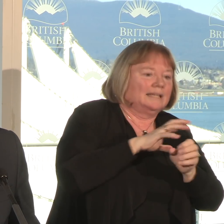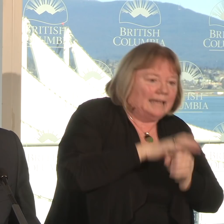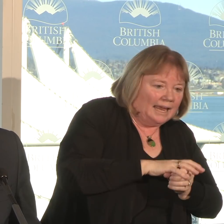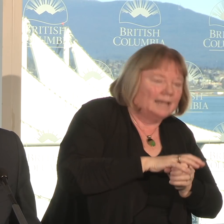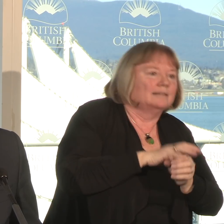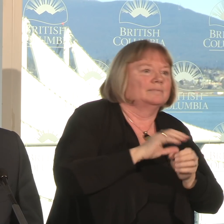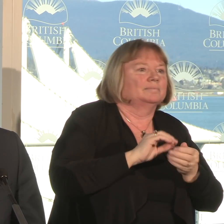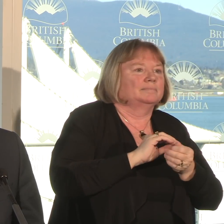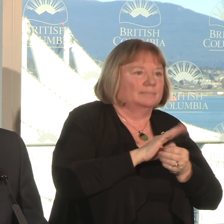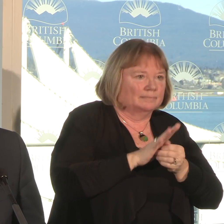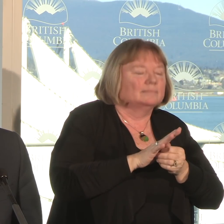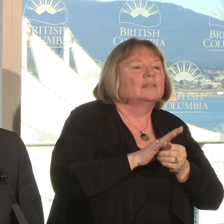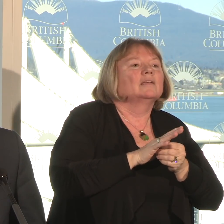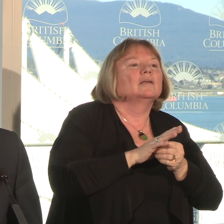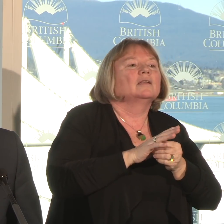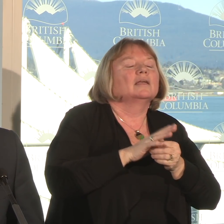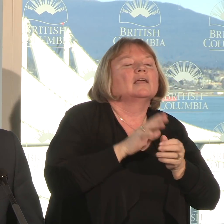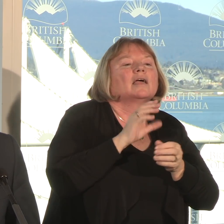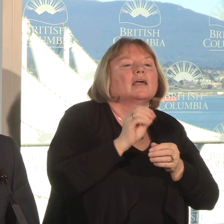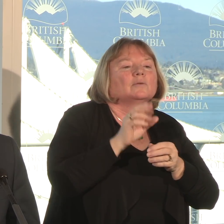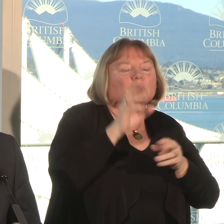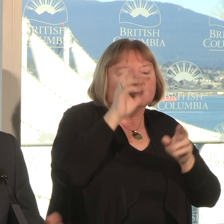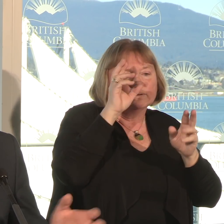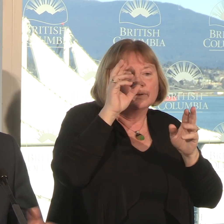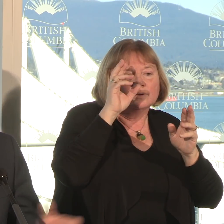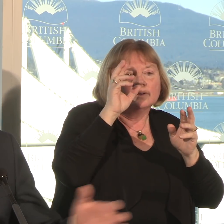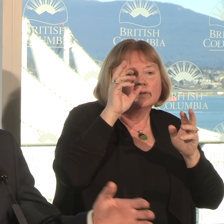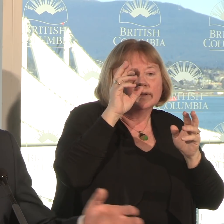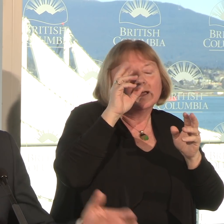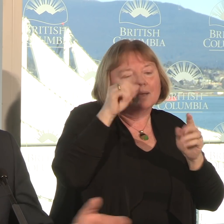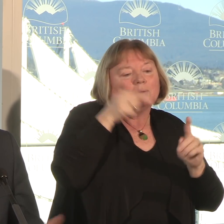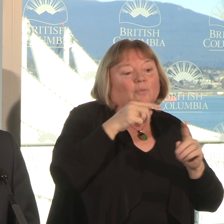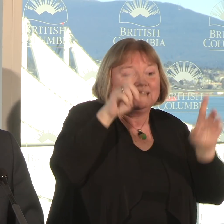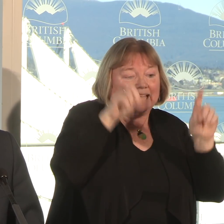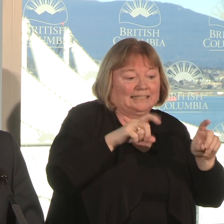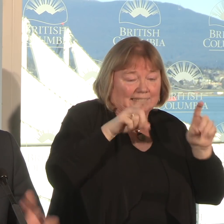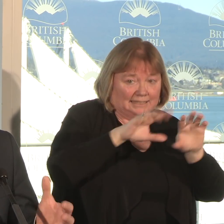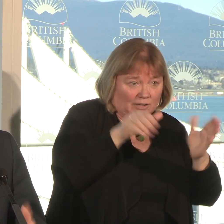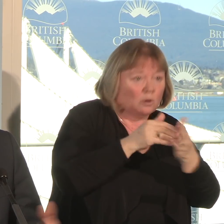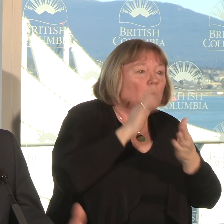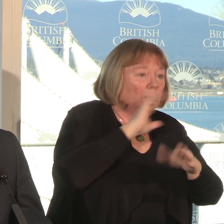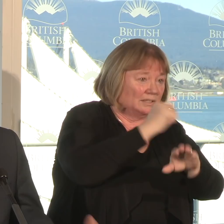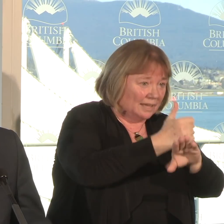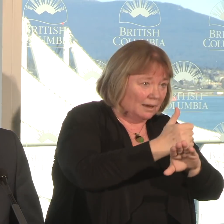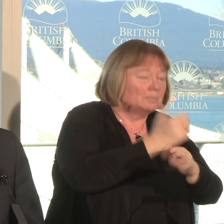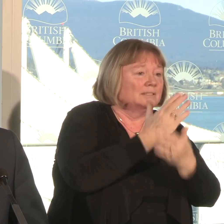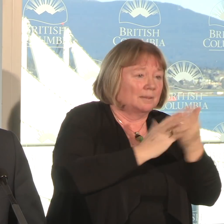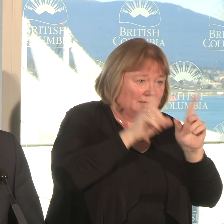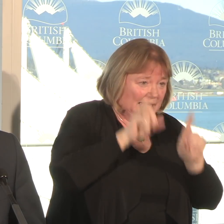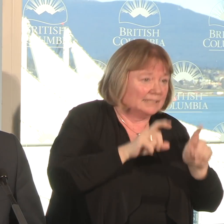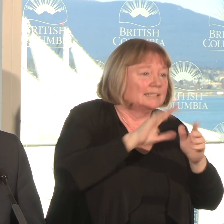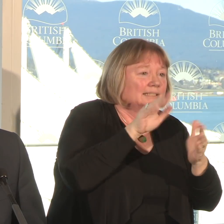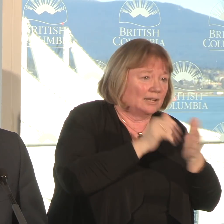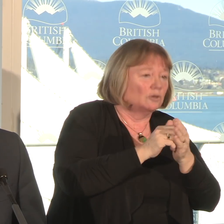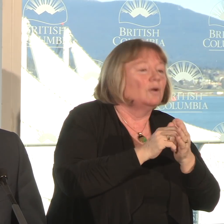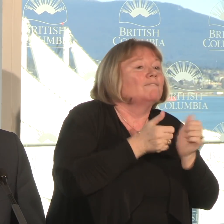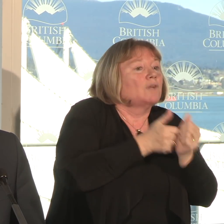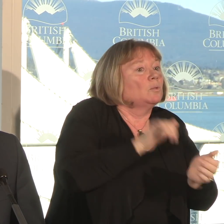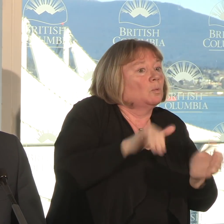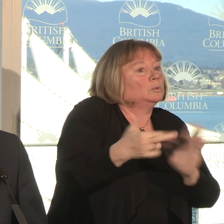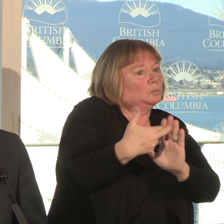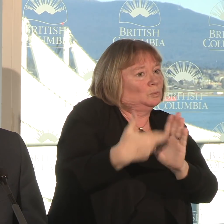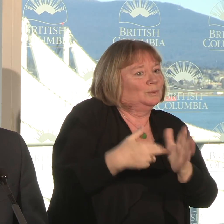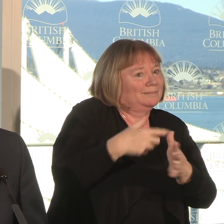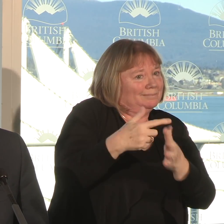want to say with respect to testing centers that there will be so-called testing centers set up with these criteria in